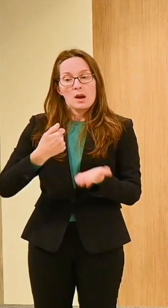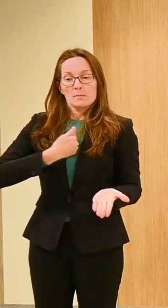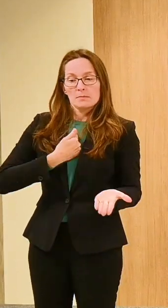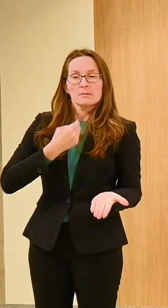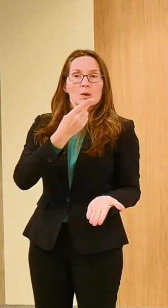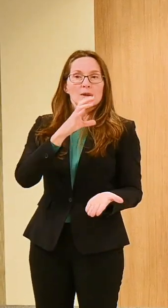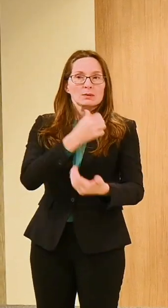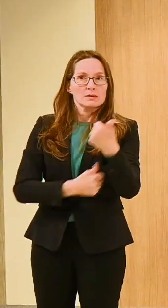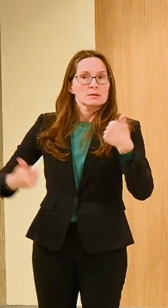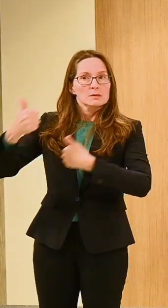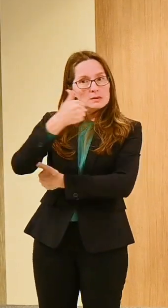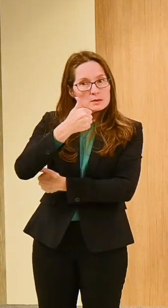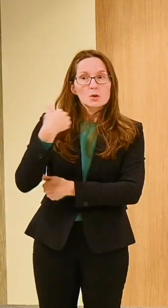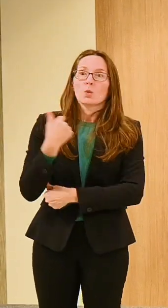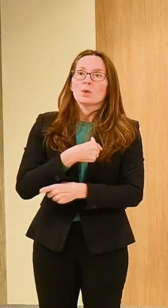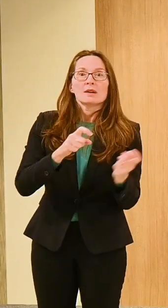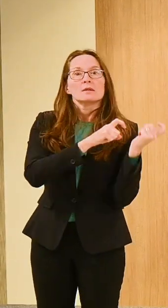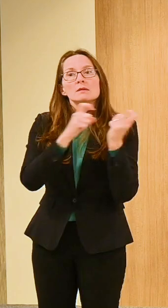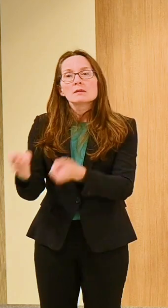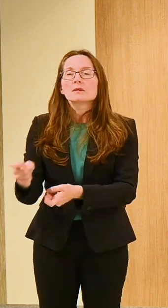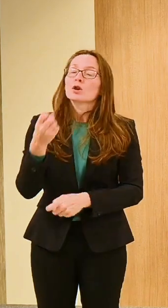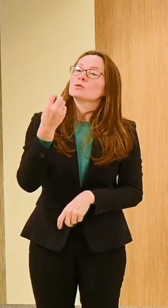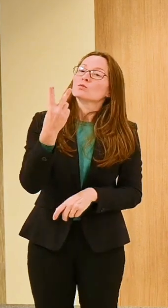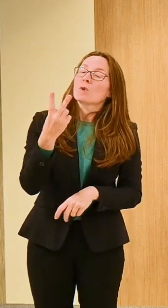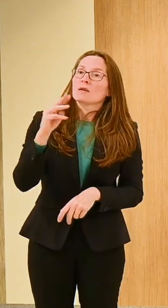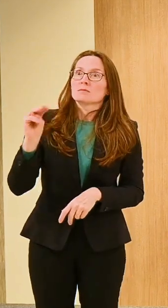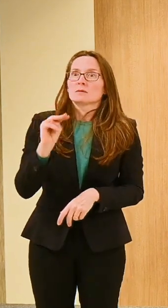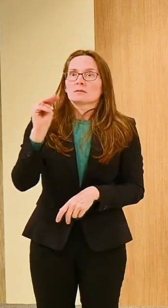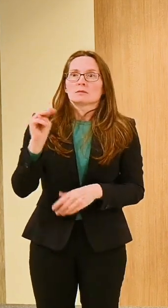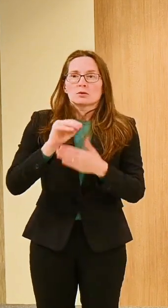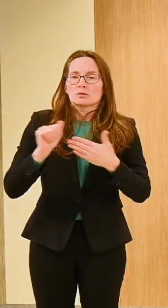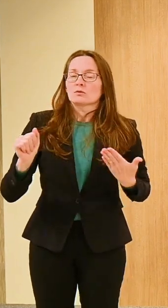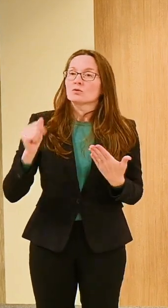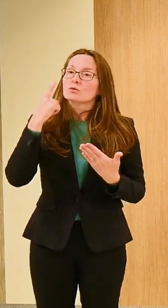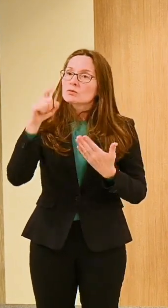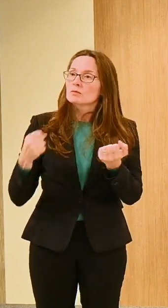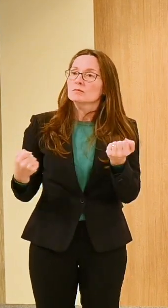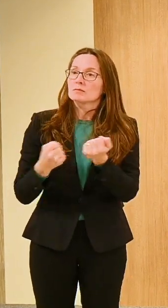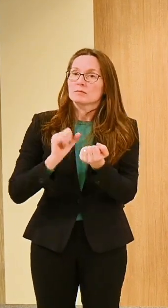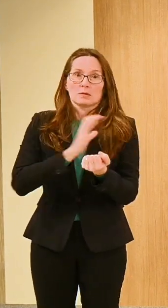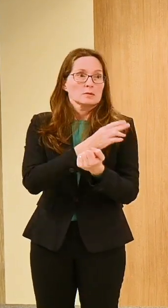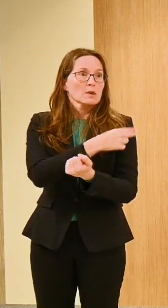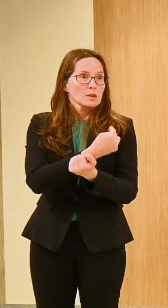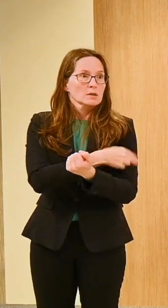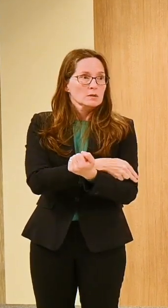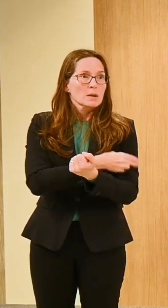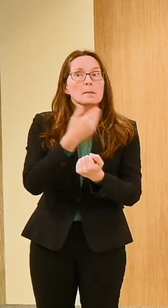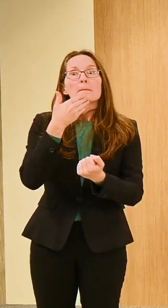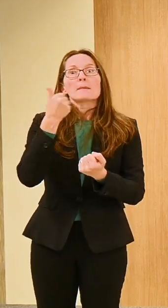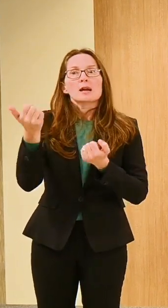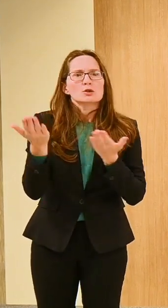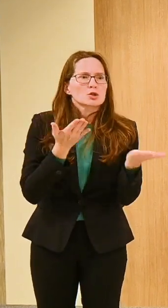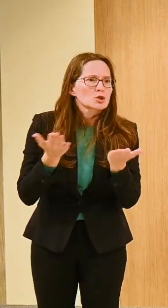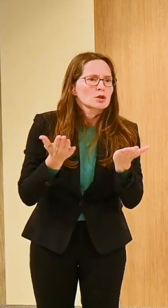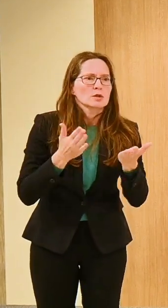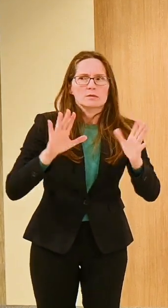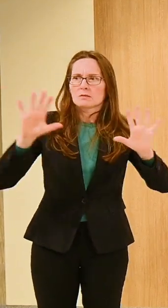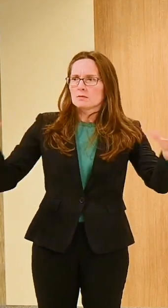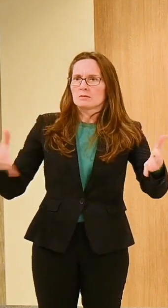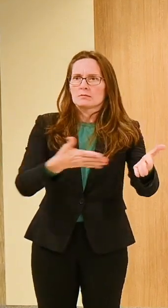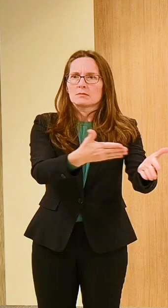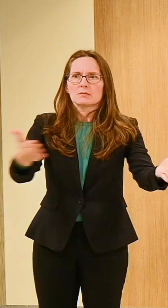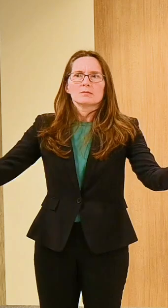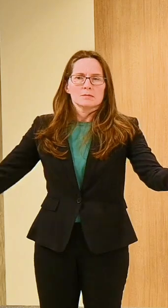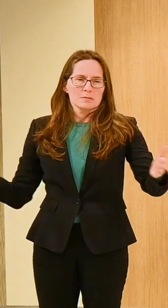million to support numerous efforts that enable our hospital to to better serve the public. These dollars, which